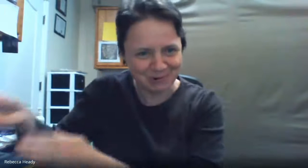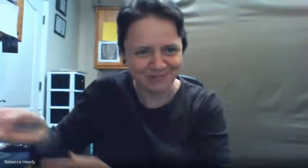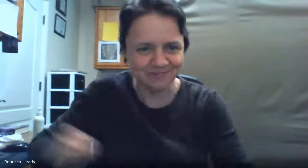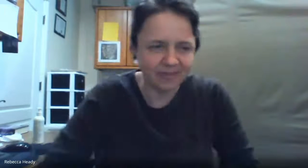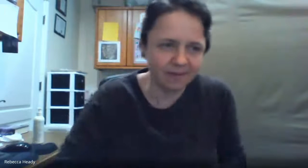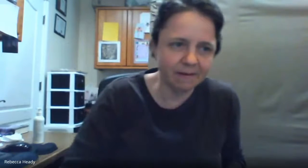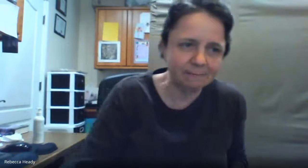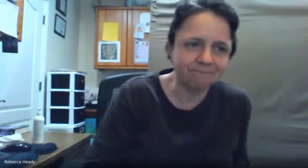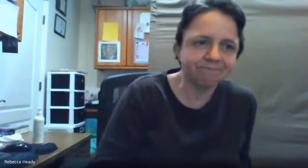order.